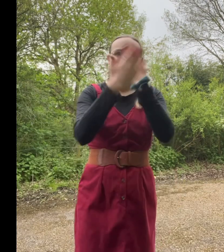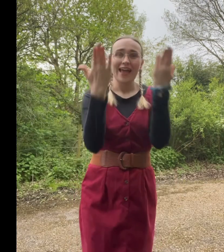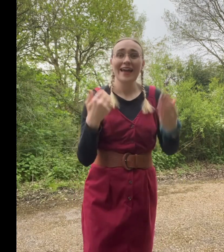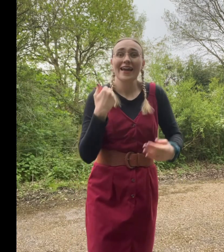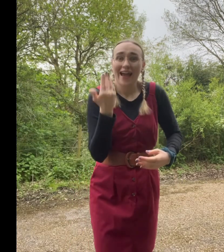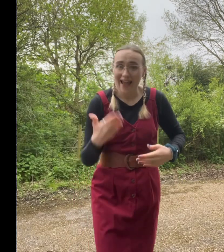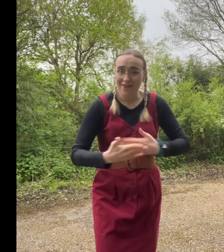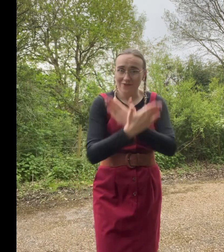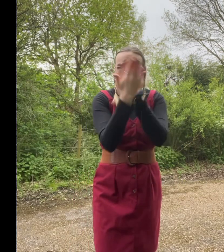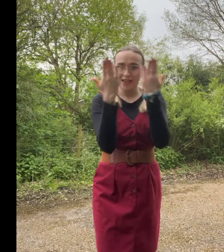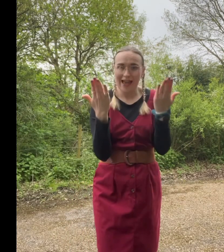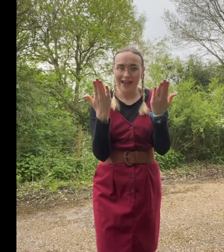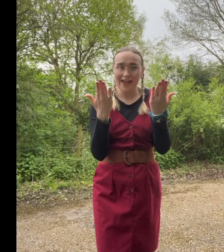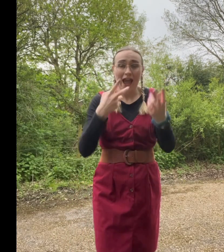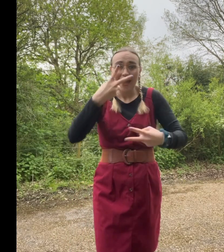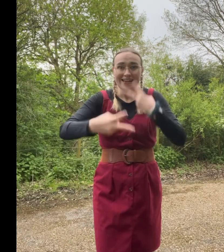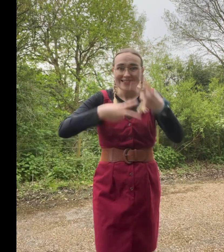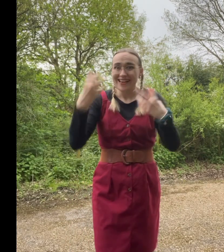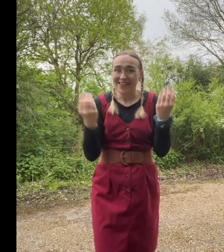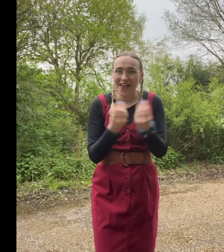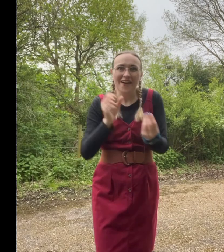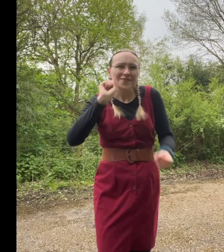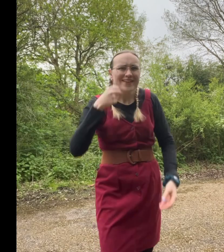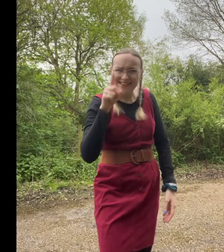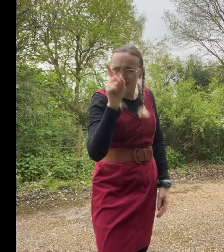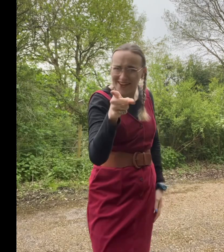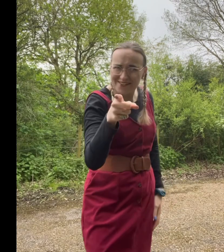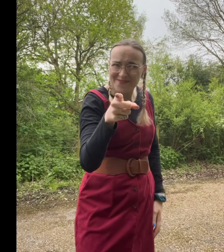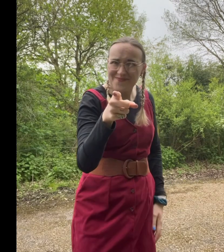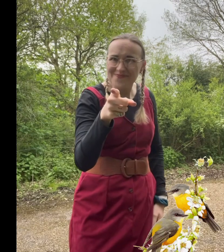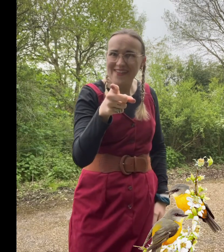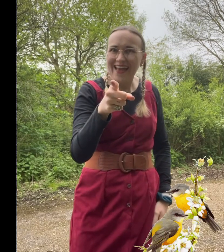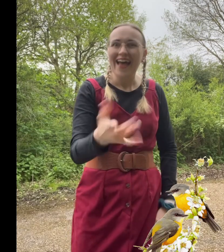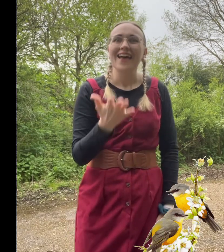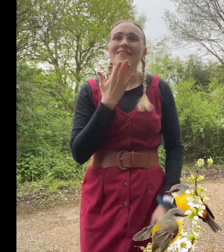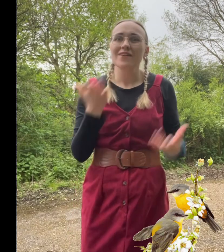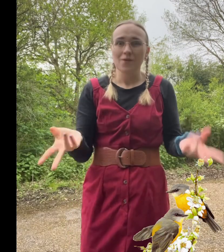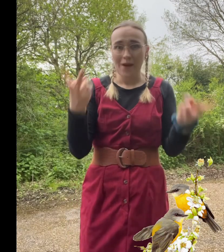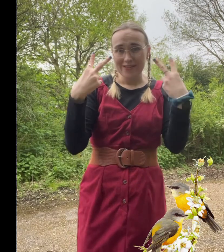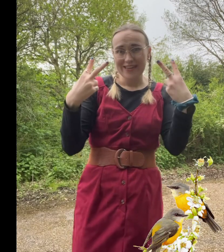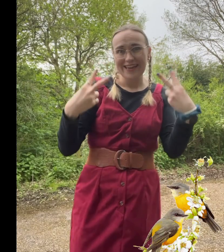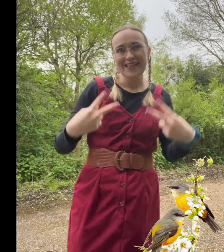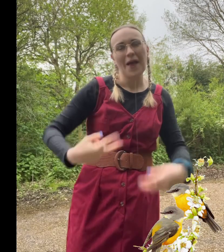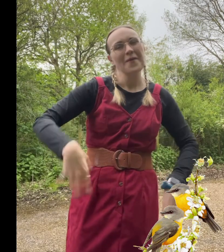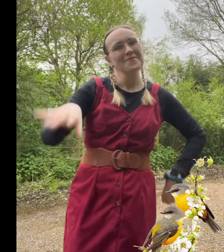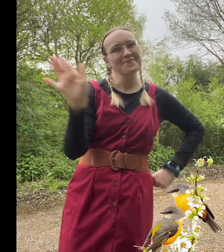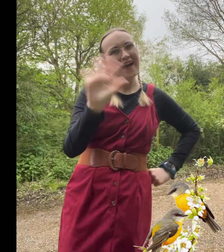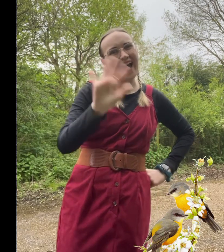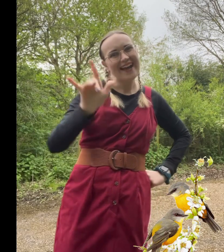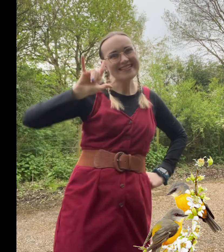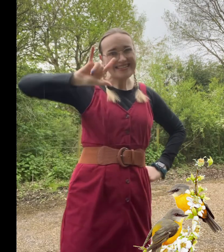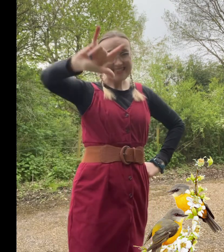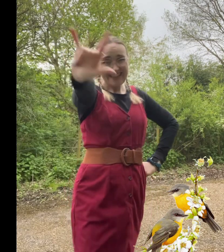day, will you sing along? Thank you for watching. Bye!